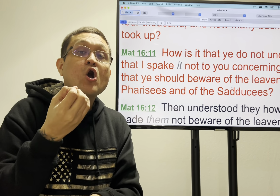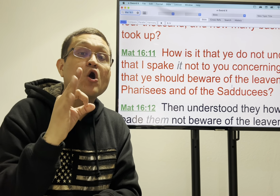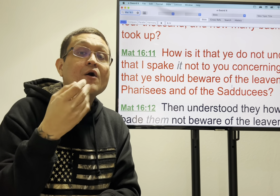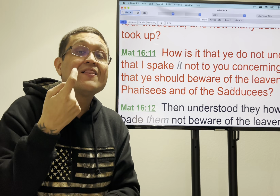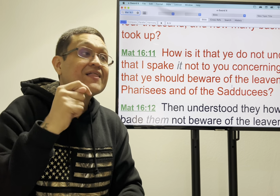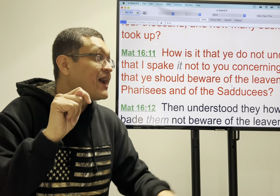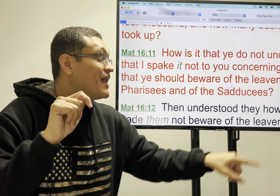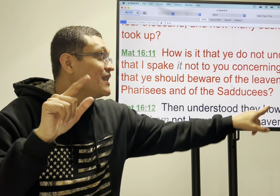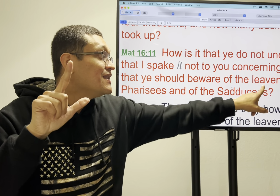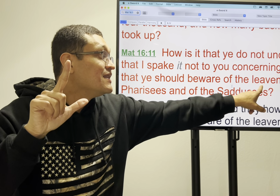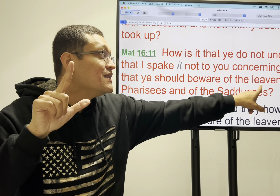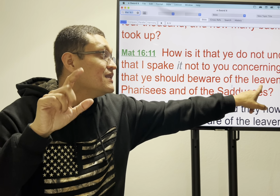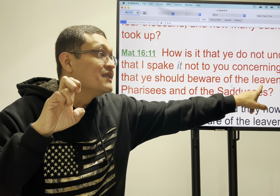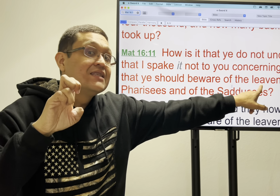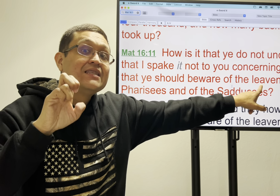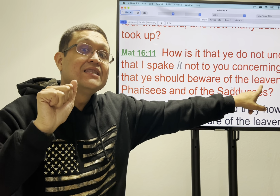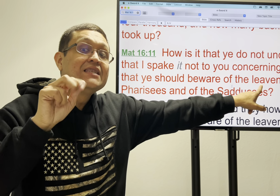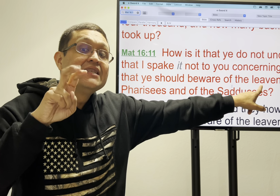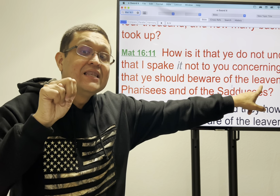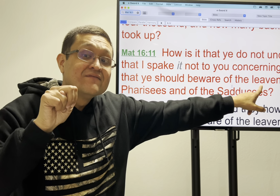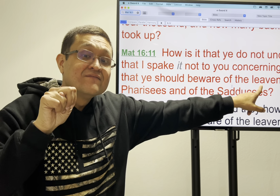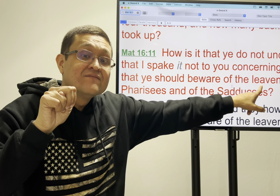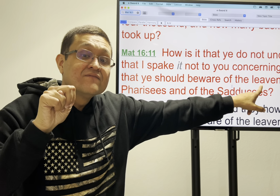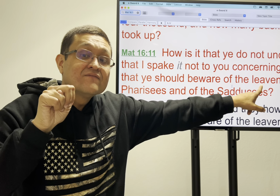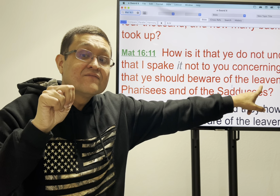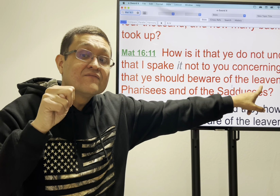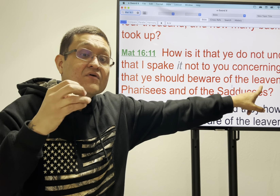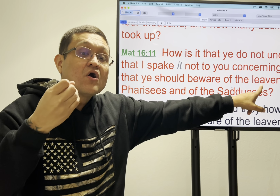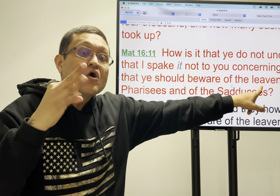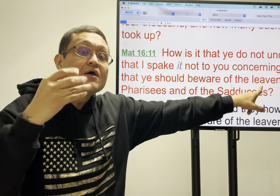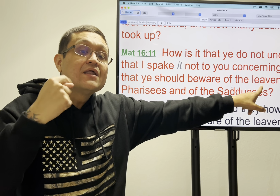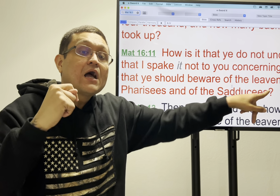And he's saying that ye should beware of the leaven of the Pharisees